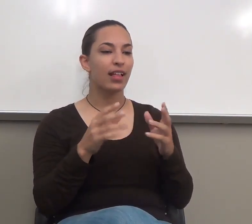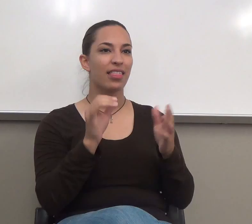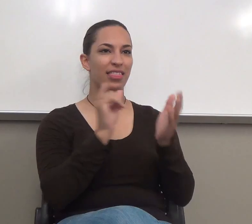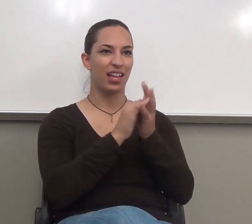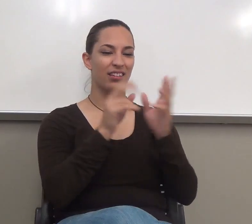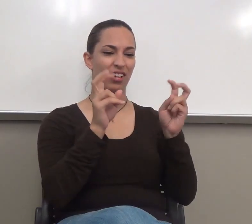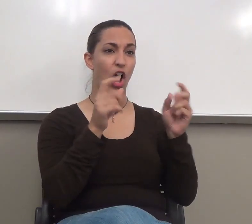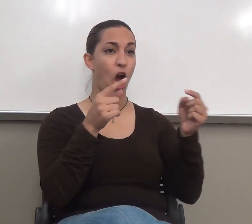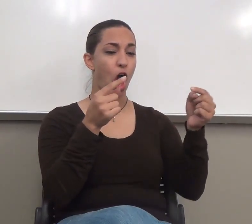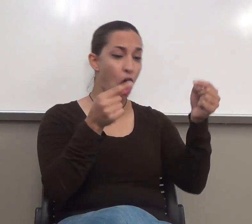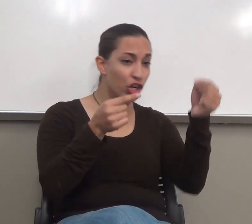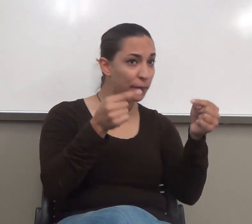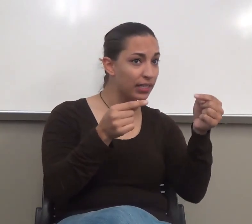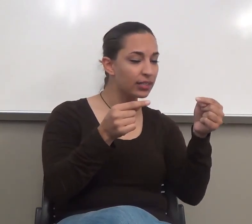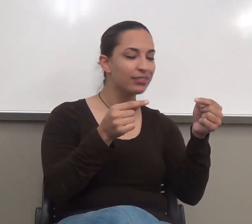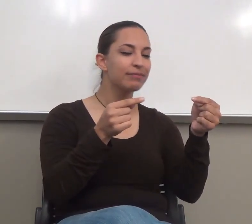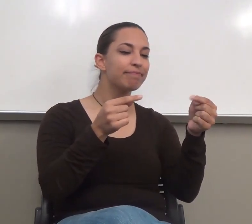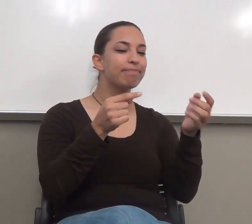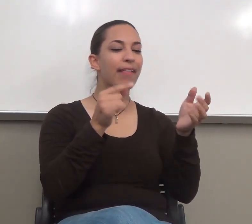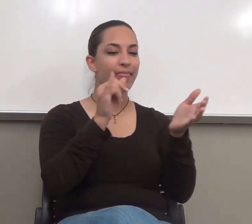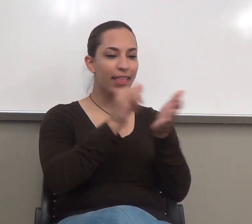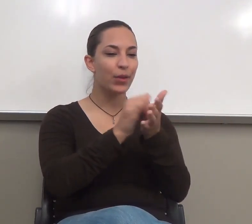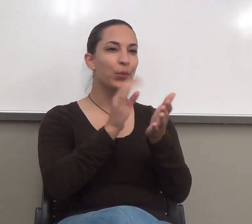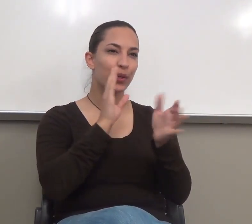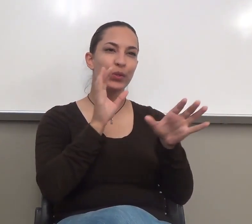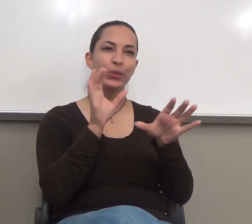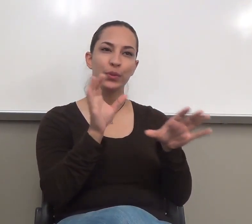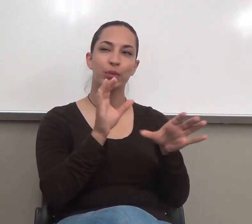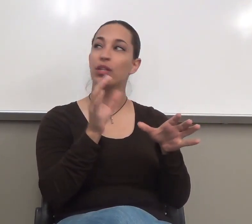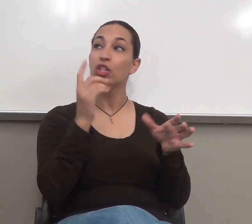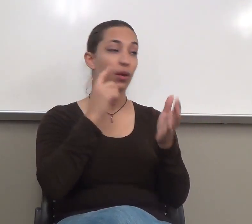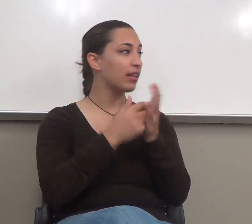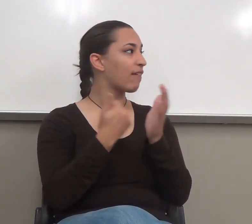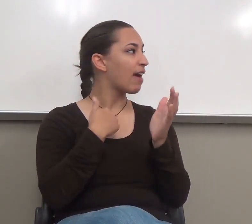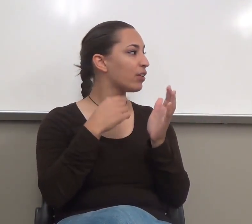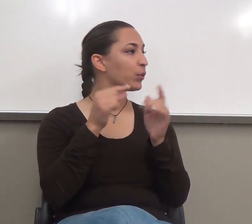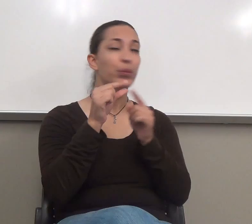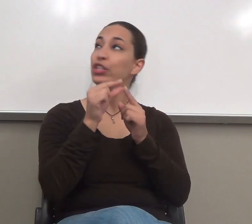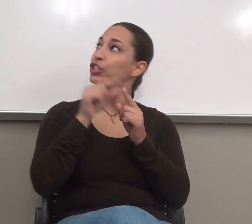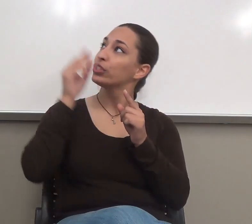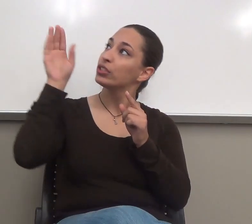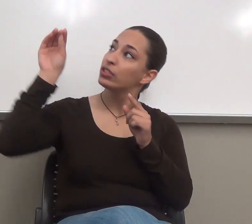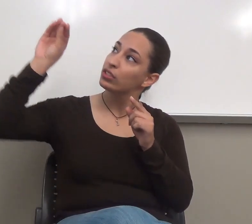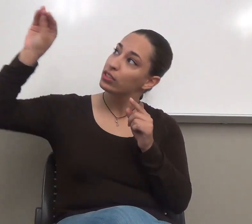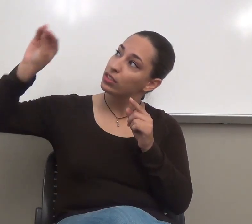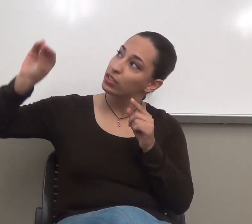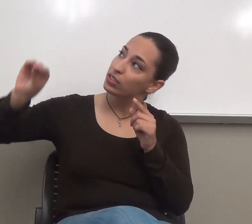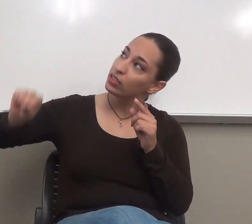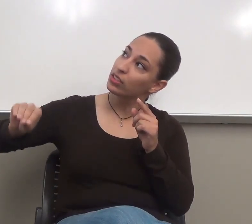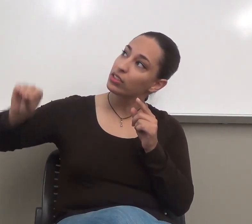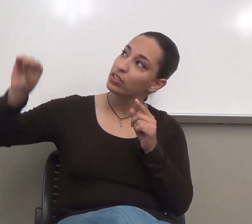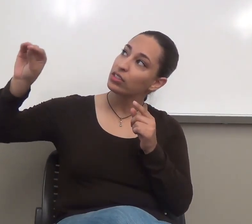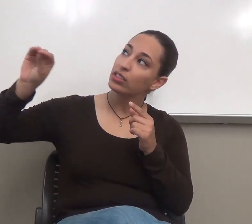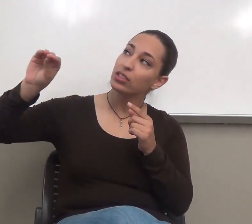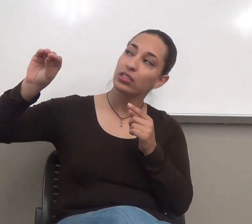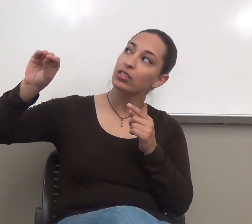You're just posing it for argument's sake, is what it means. You're just posing the question for argument's sake.